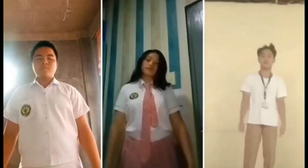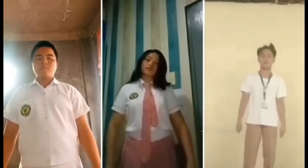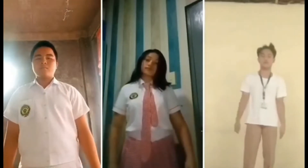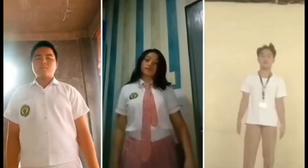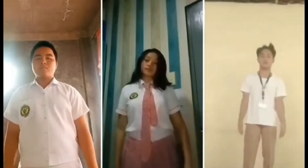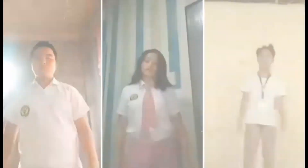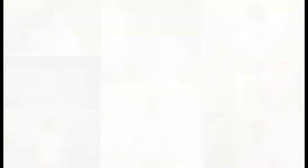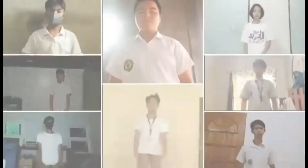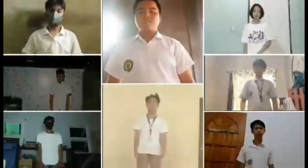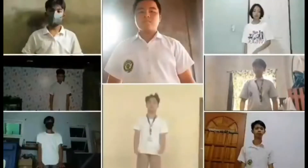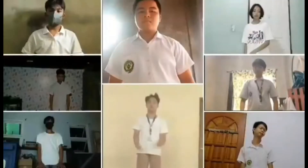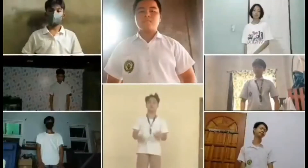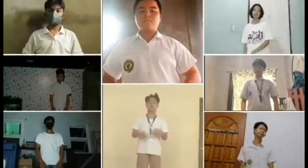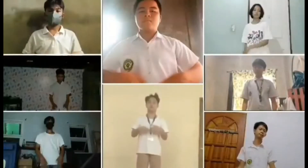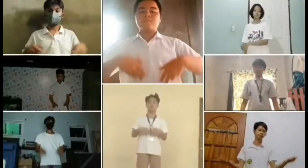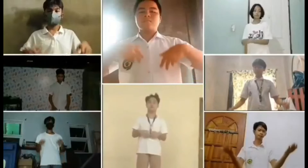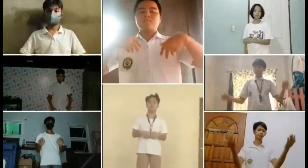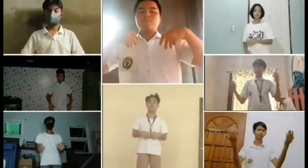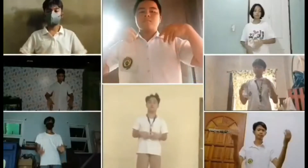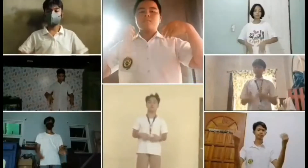lame, and learn what